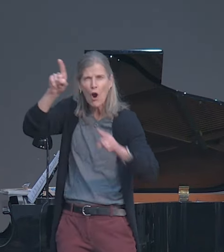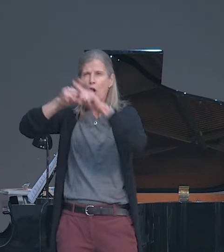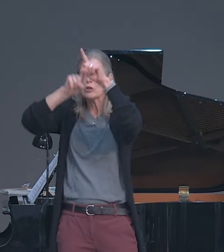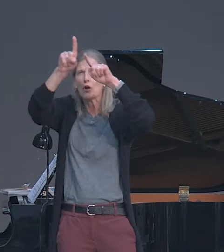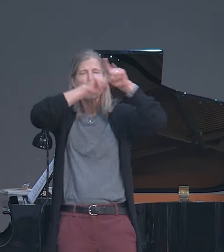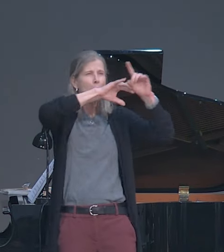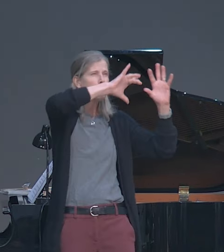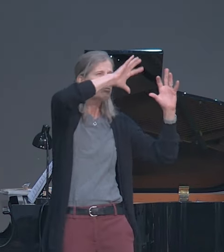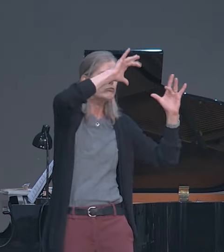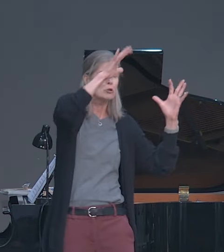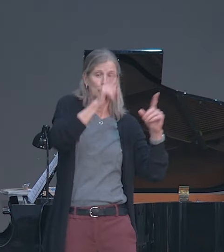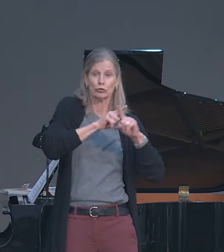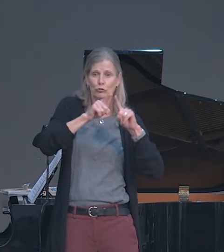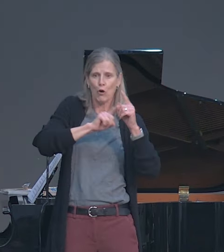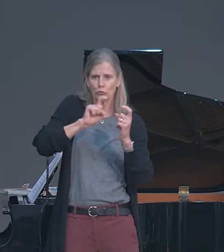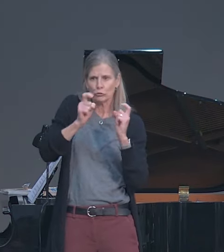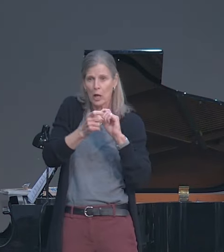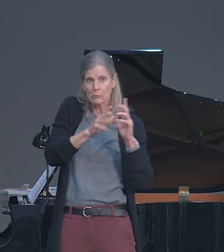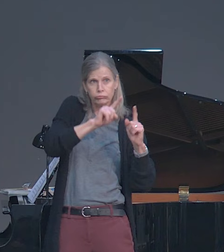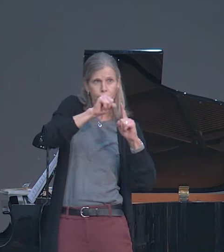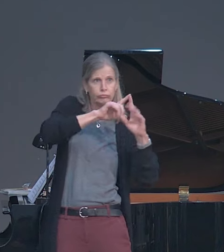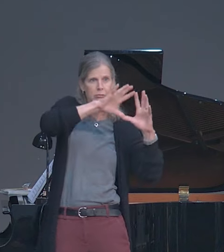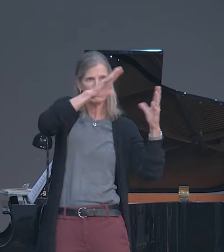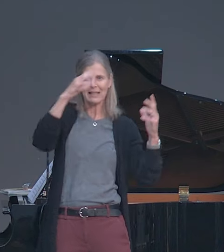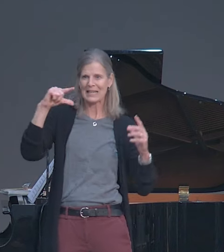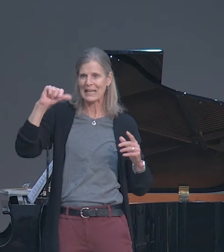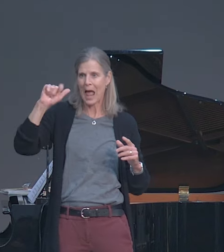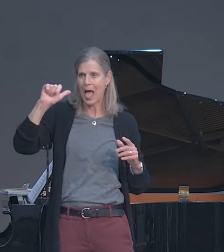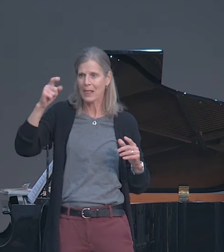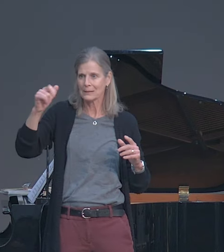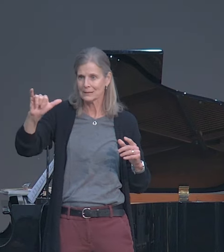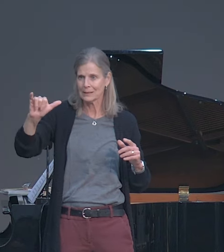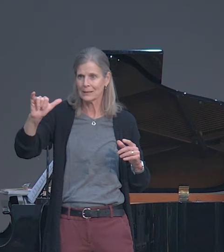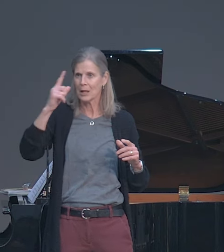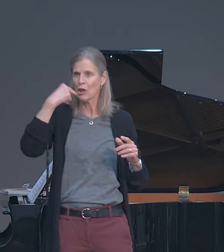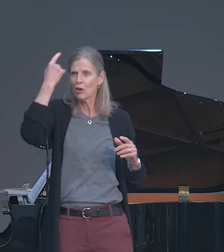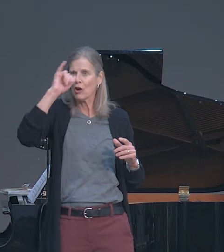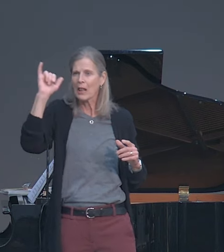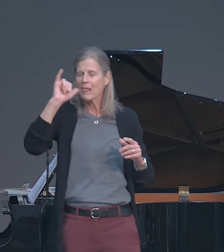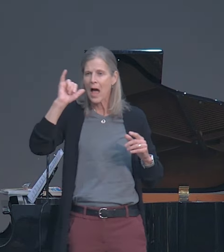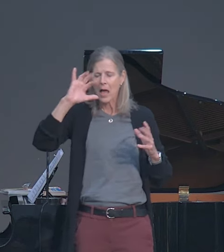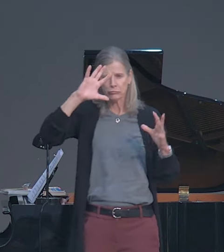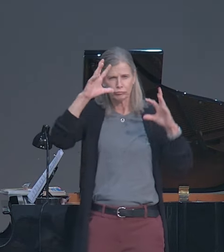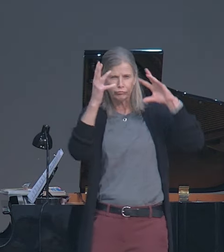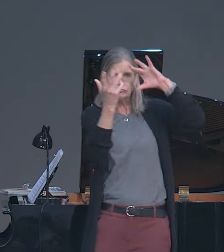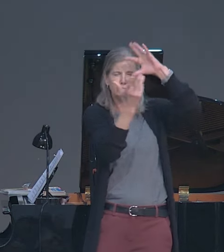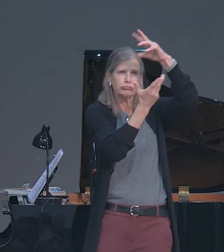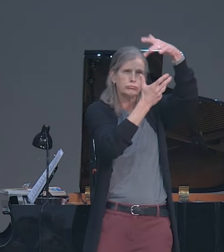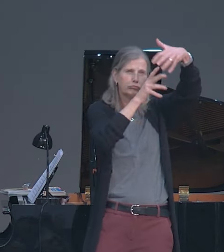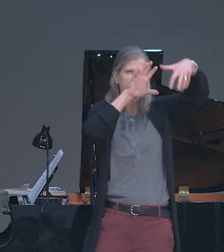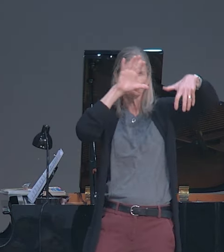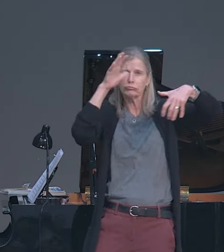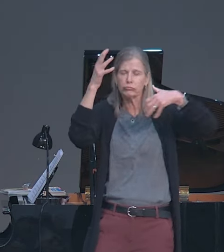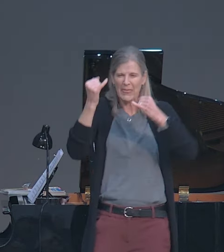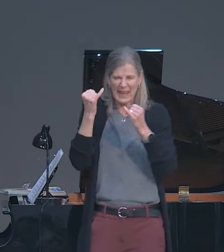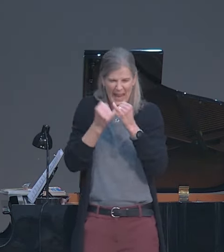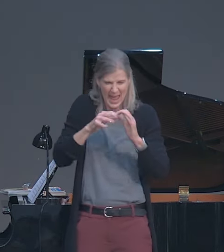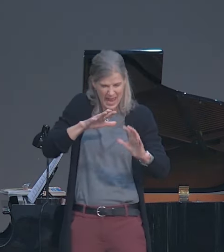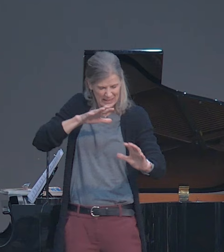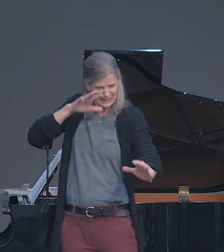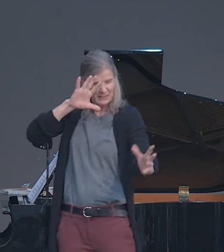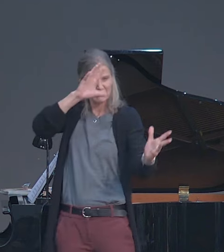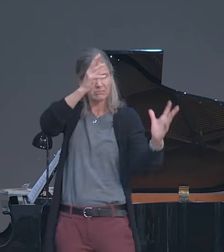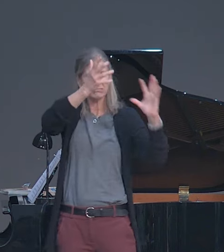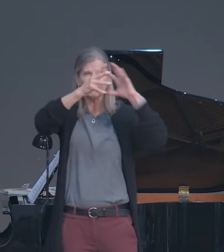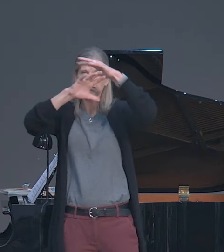the stars began to reveal the borders of our galaxy that sort of looked like a pinwheel, and we were sort of at the edge of that